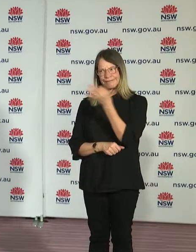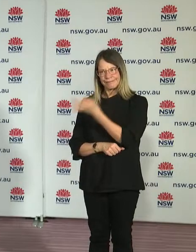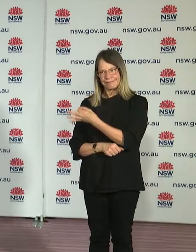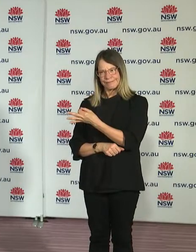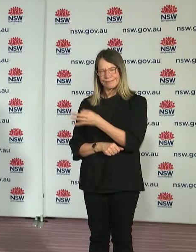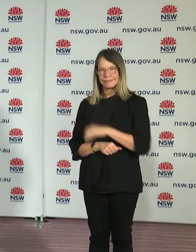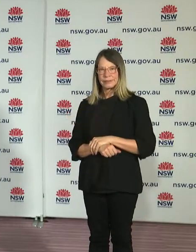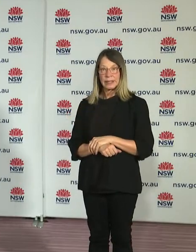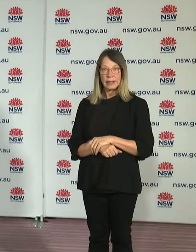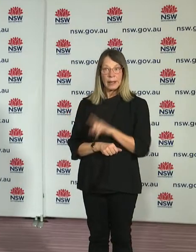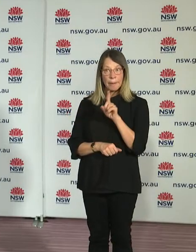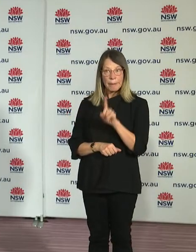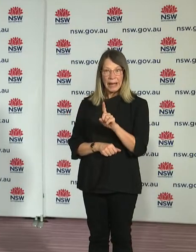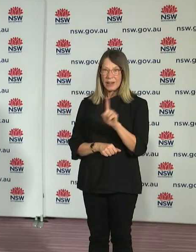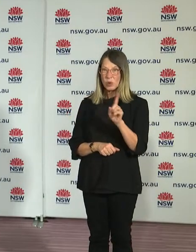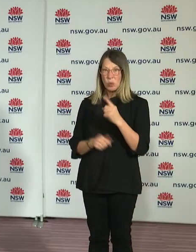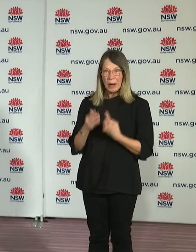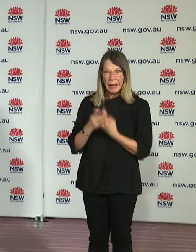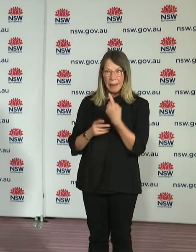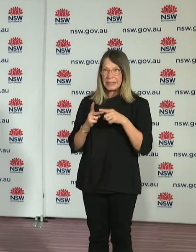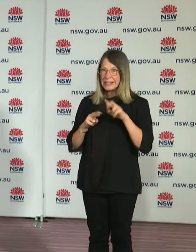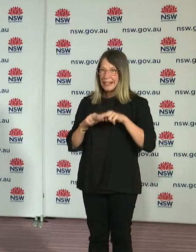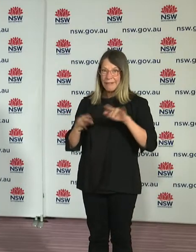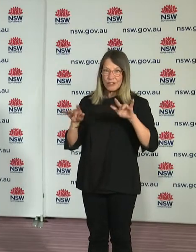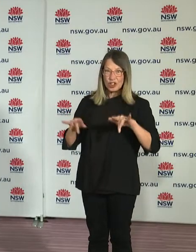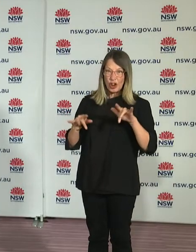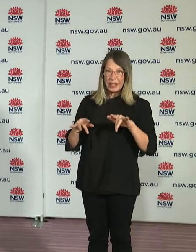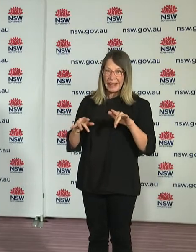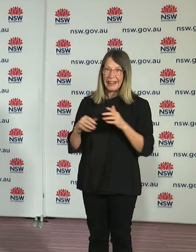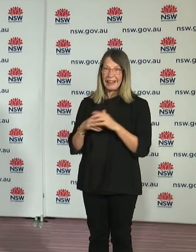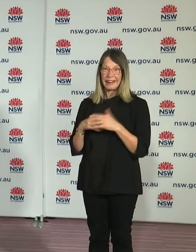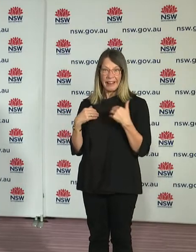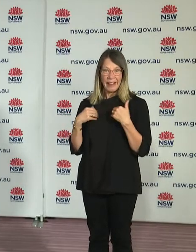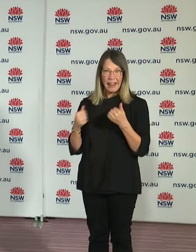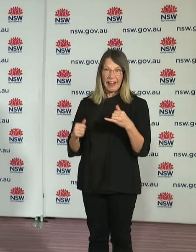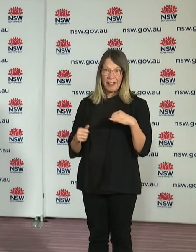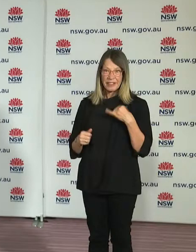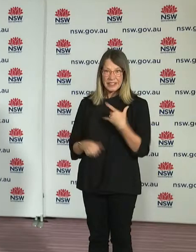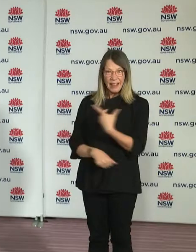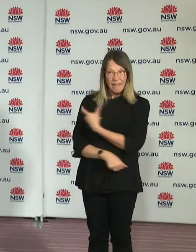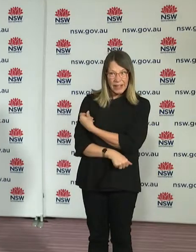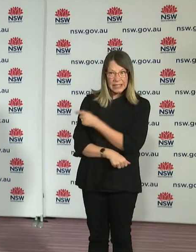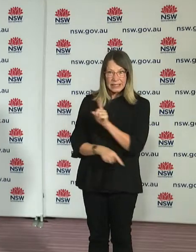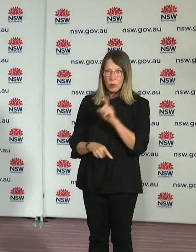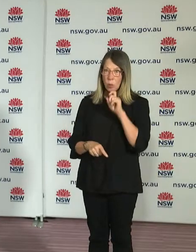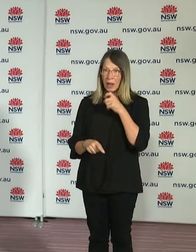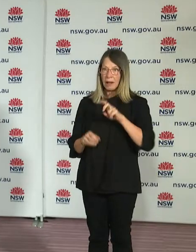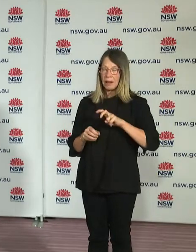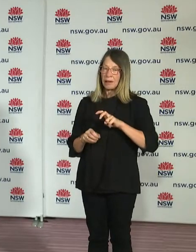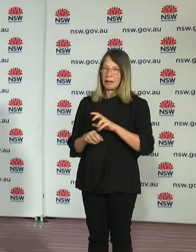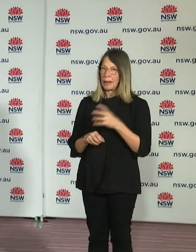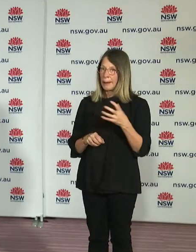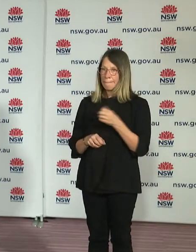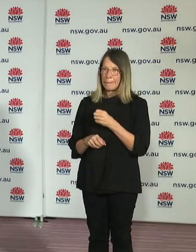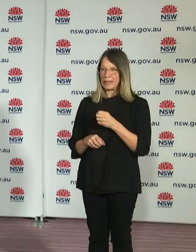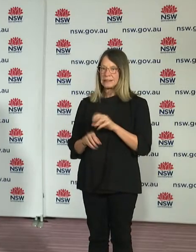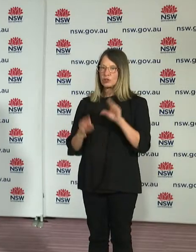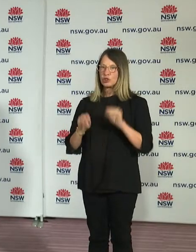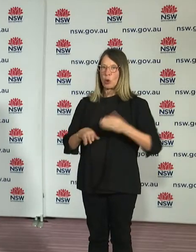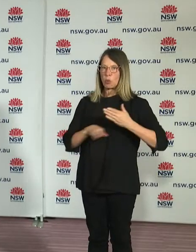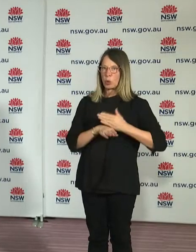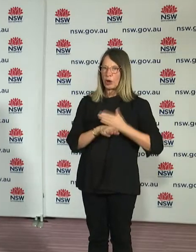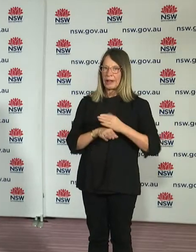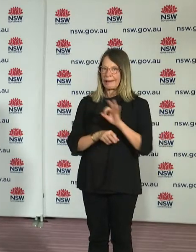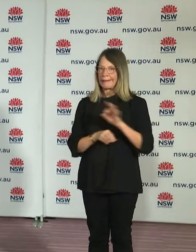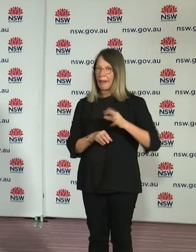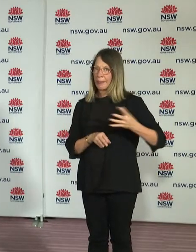And then are they eventually put in what, an administrative role? For the very small amount of people that are in that situation, obviously health would